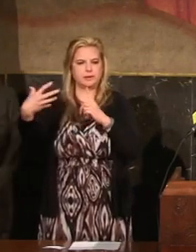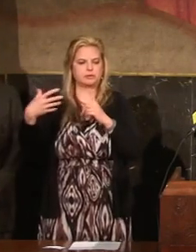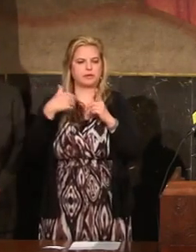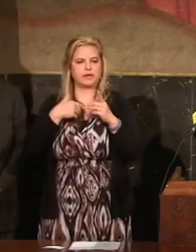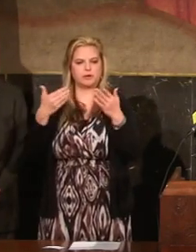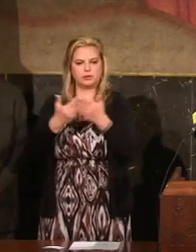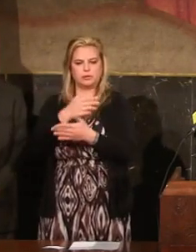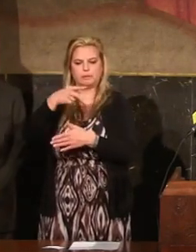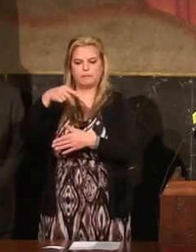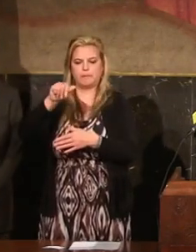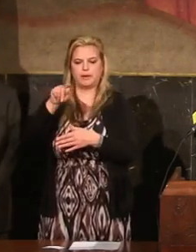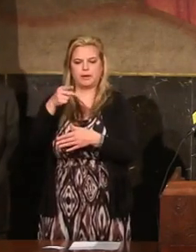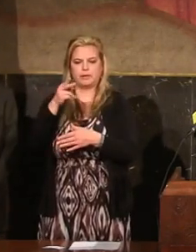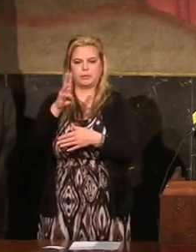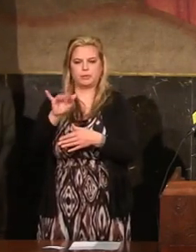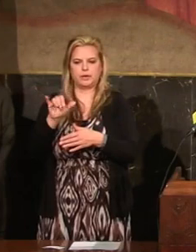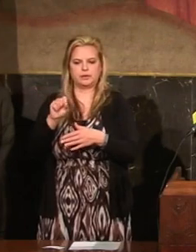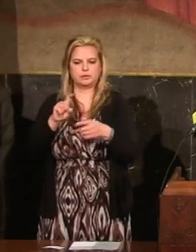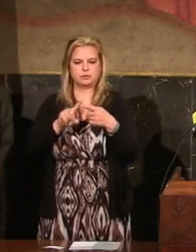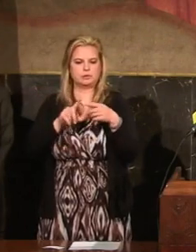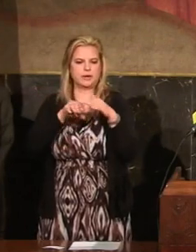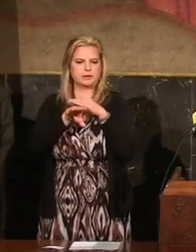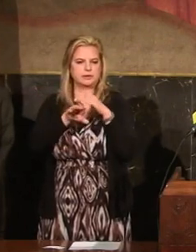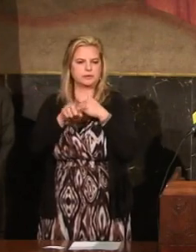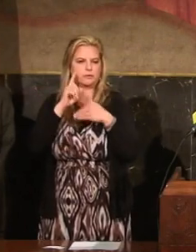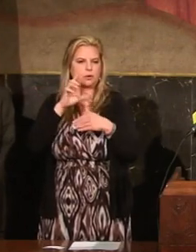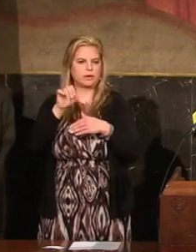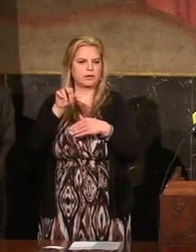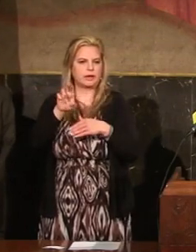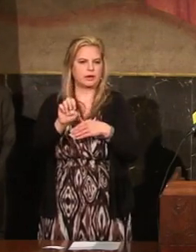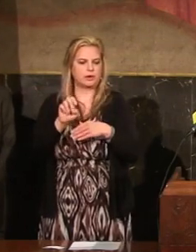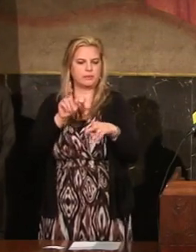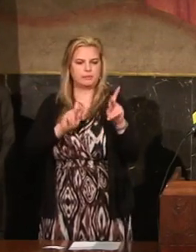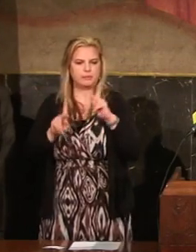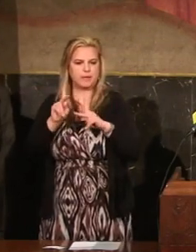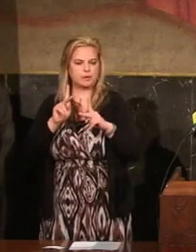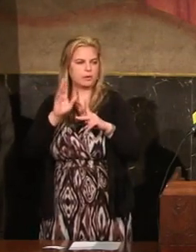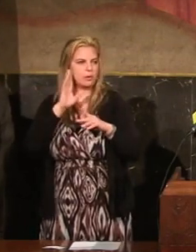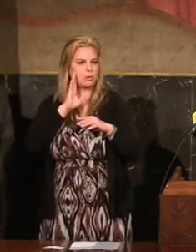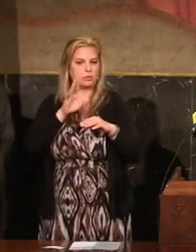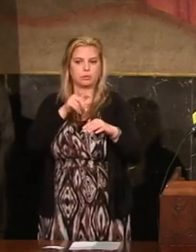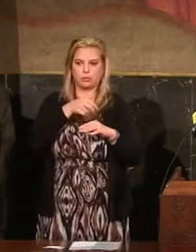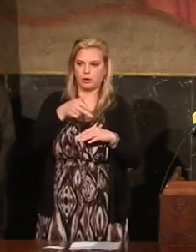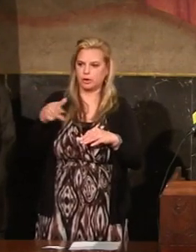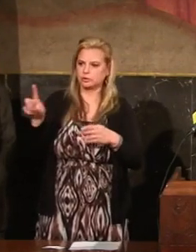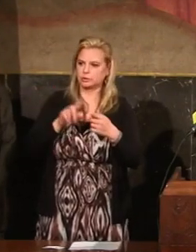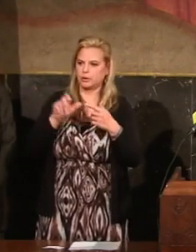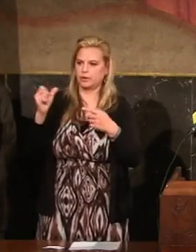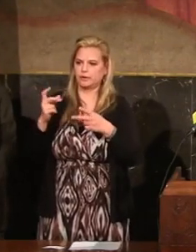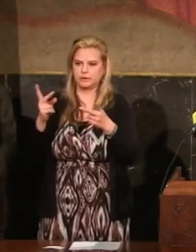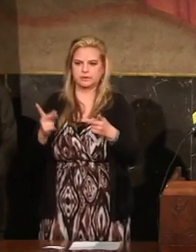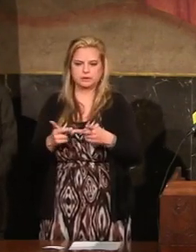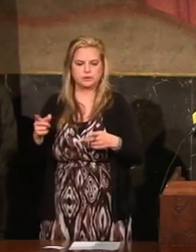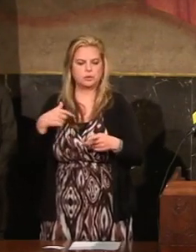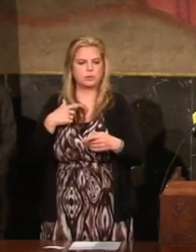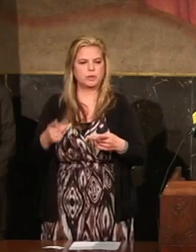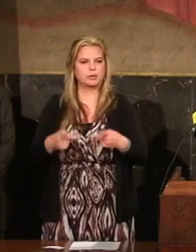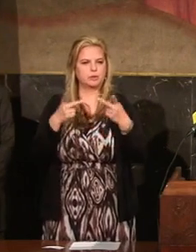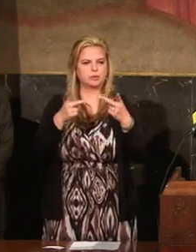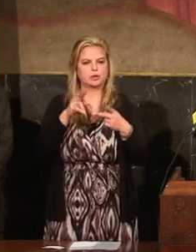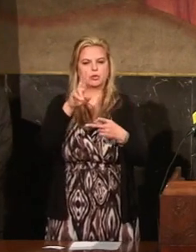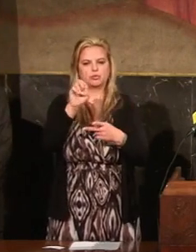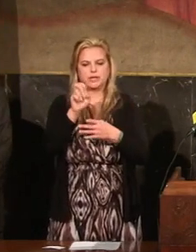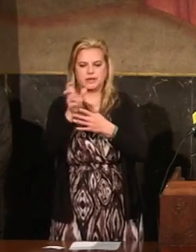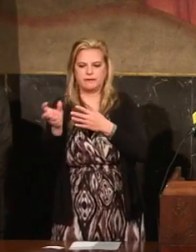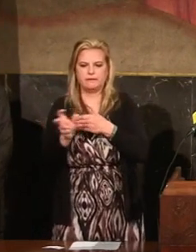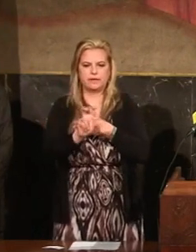pathways for access to care throughout the state, and people are walking with their feet and going to other facilities. So we had proposed a reinvestment